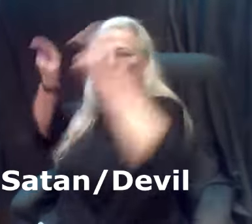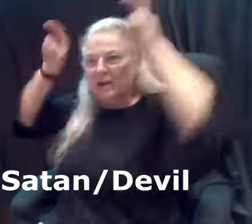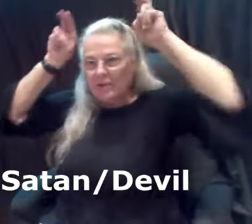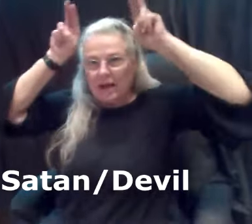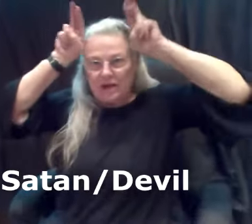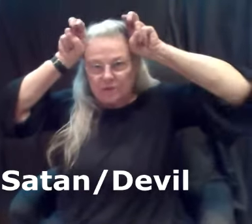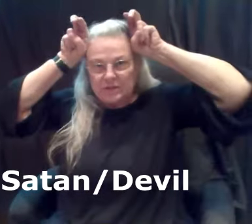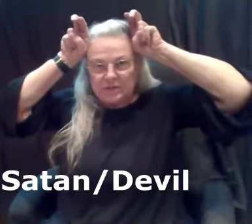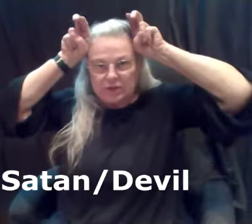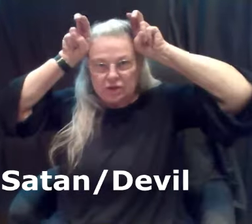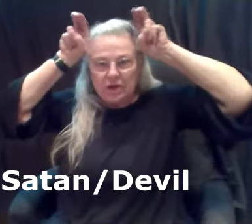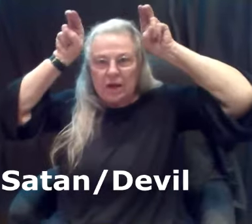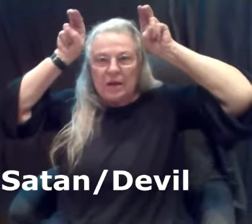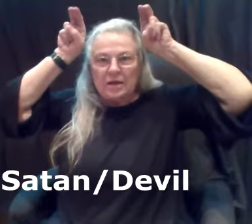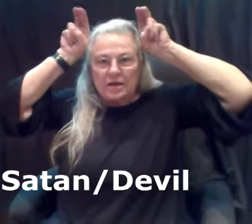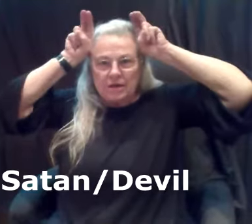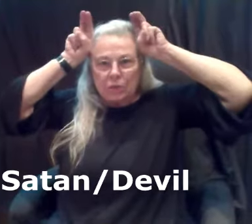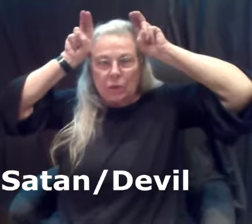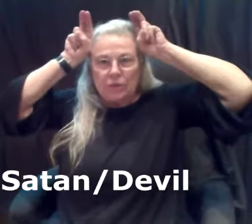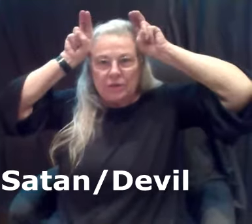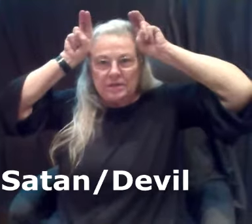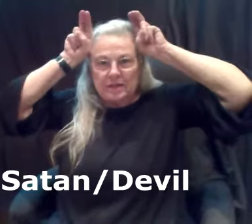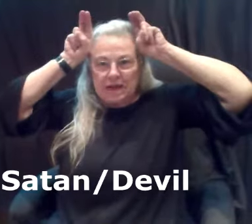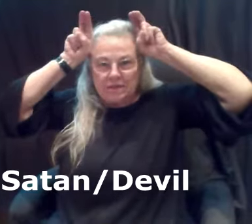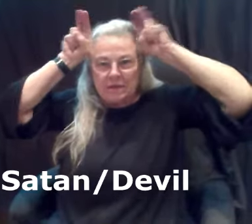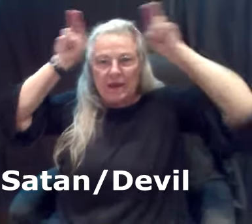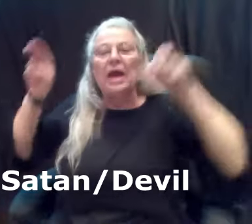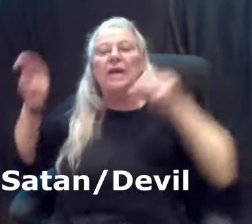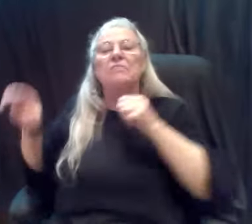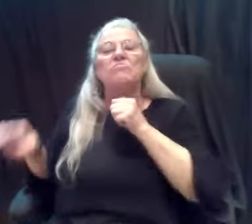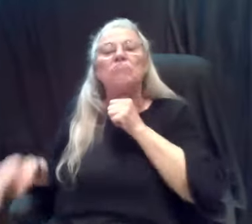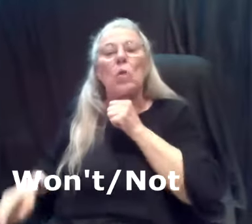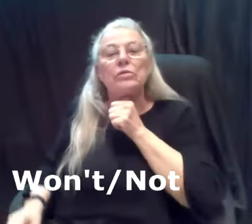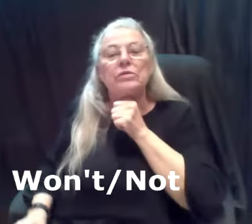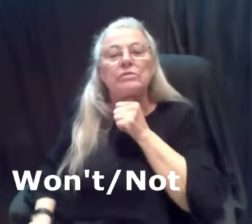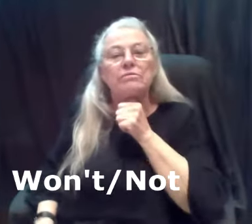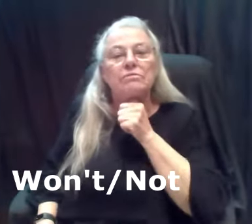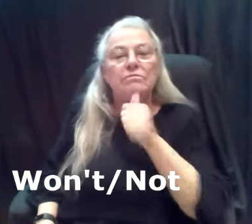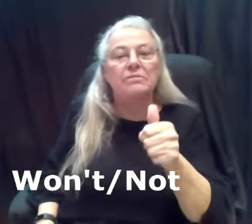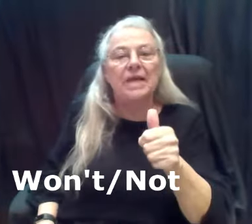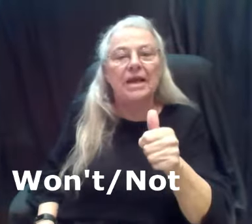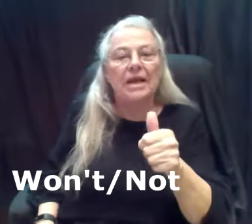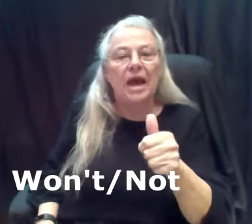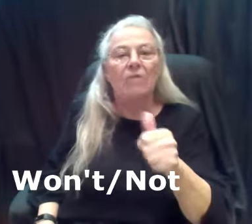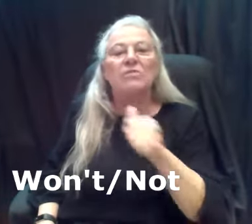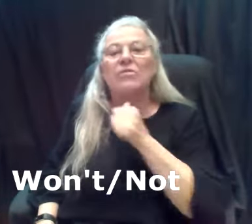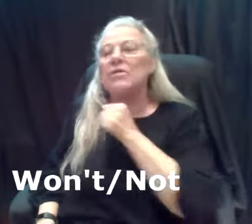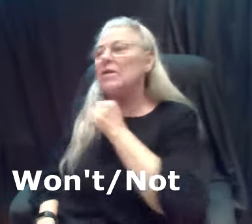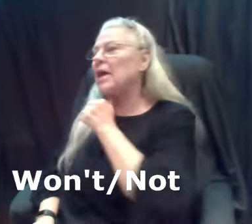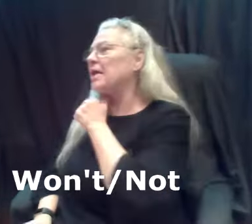the X position. Won't Satan, and won't take it out, like in the